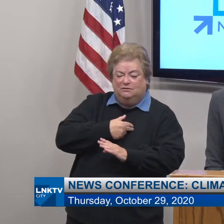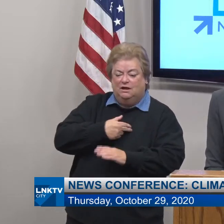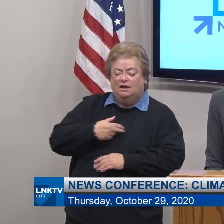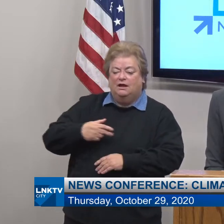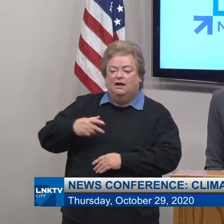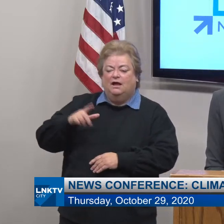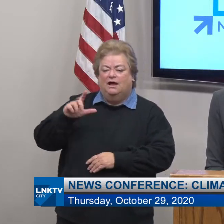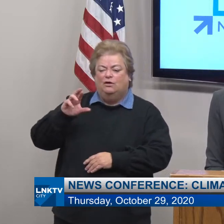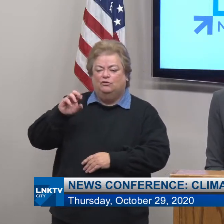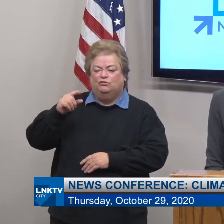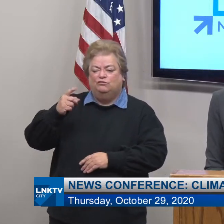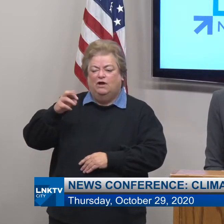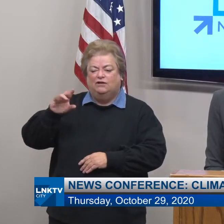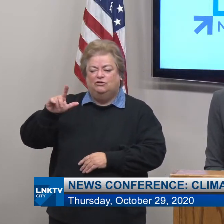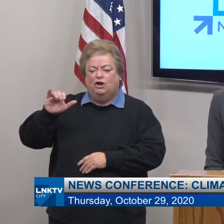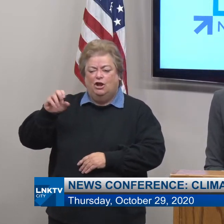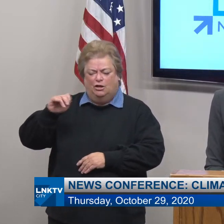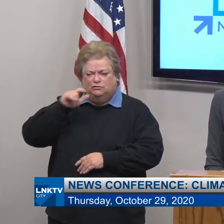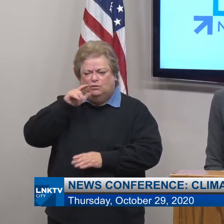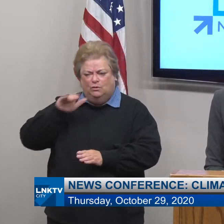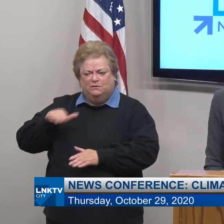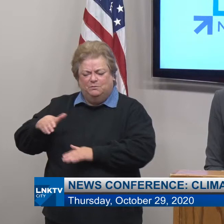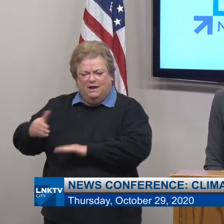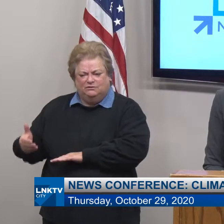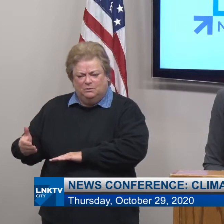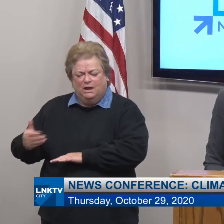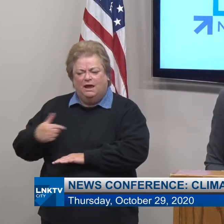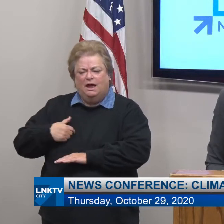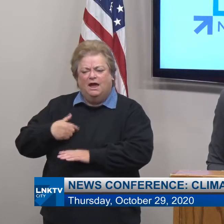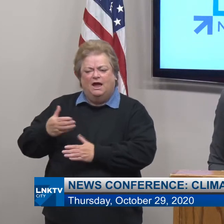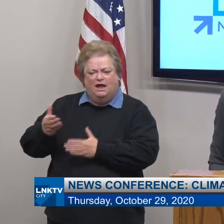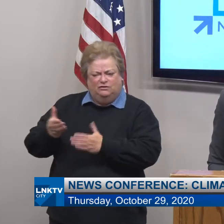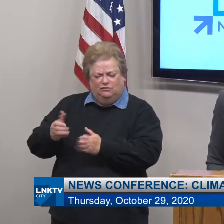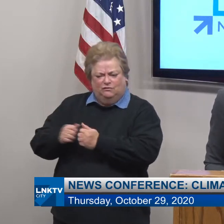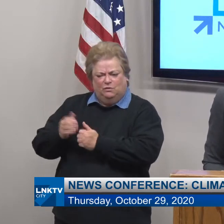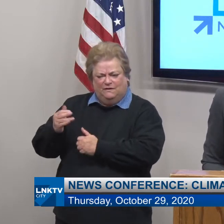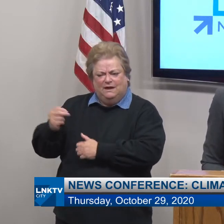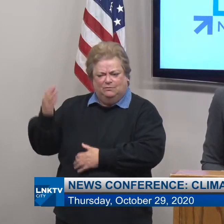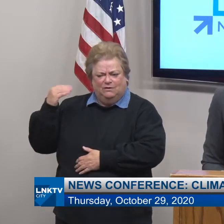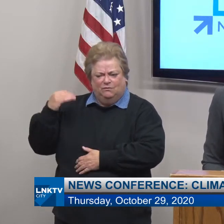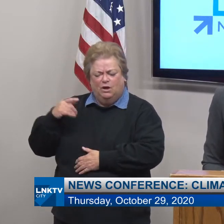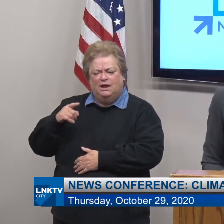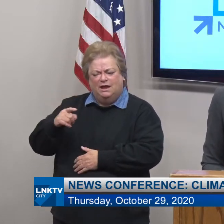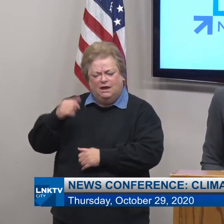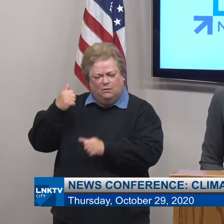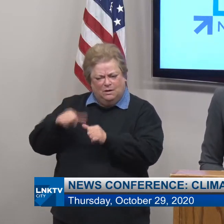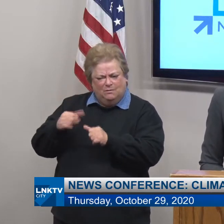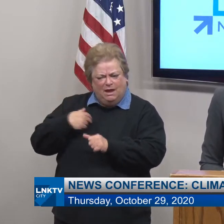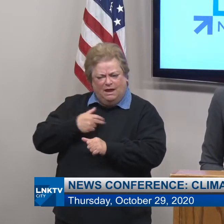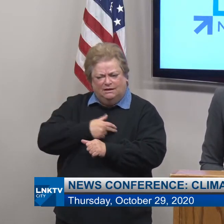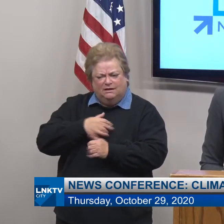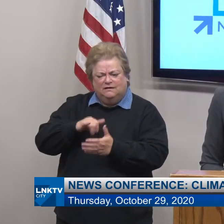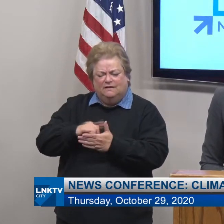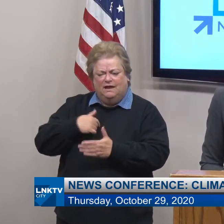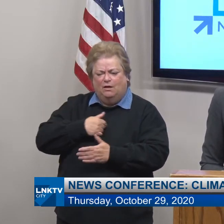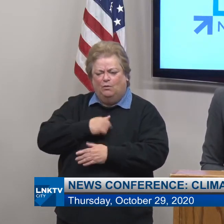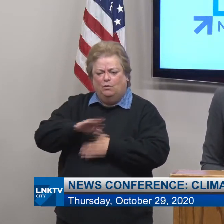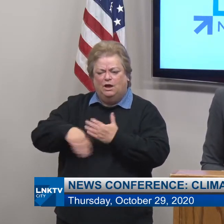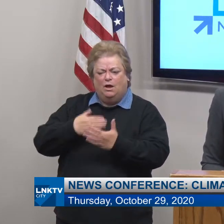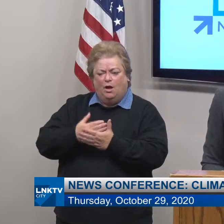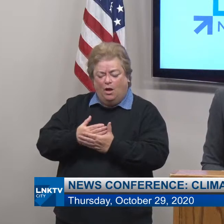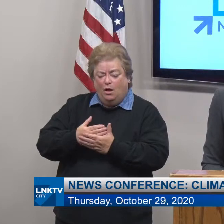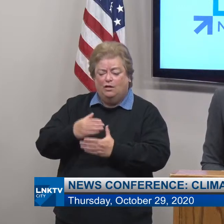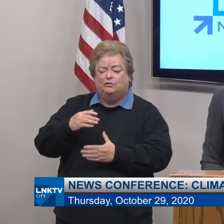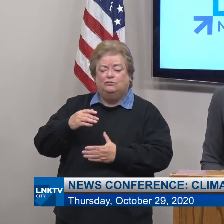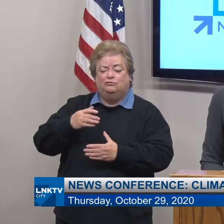Larson, with whom I had the privilege of serving on Planning Commission, was fond of reminding us that we all drink from wells we did